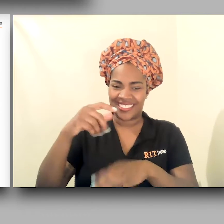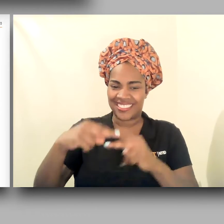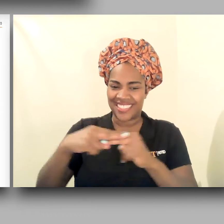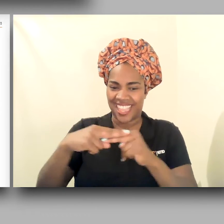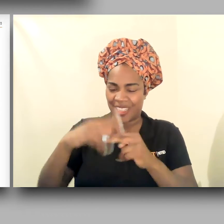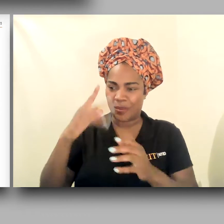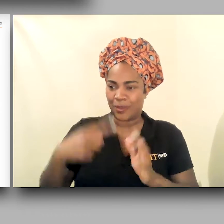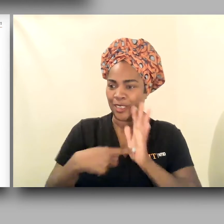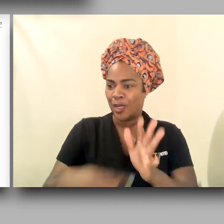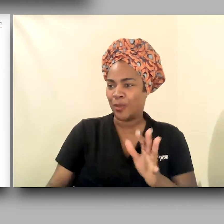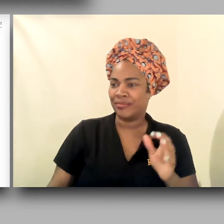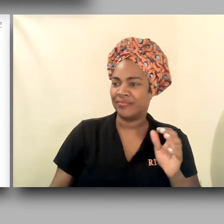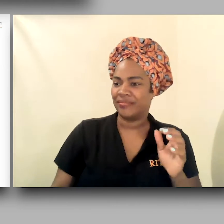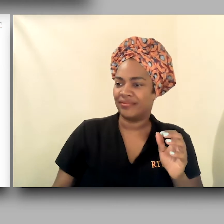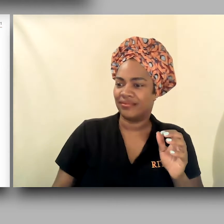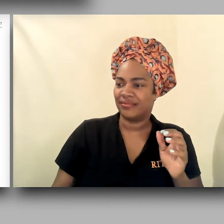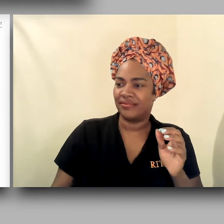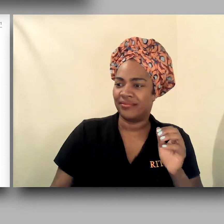on to the next slide.